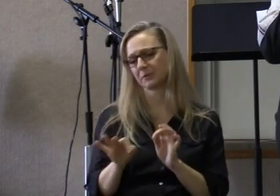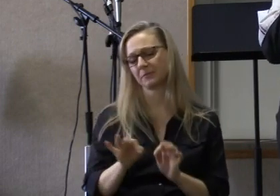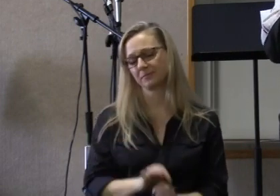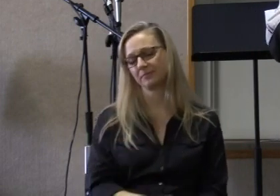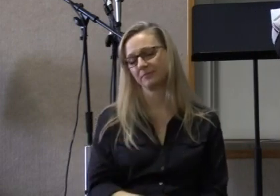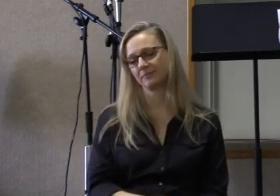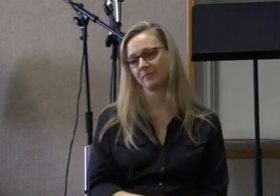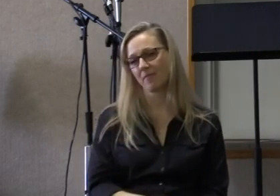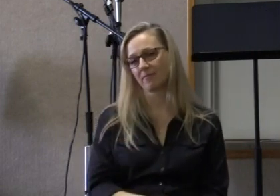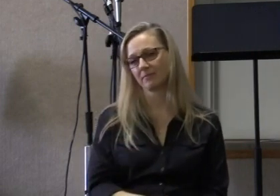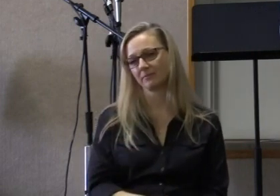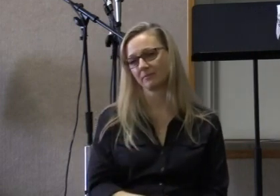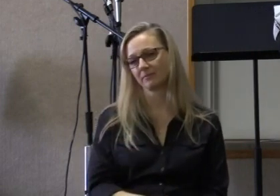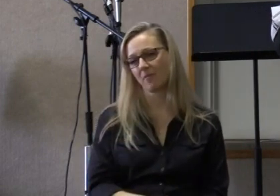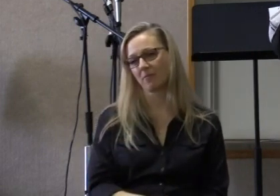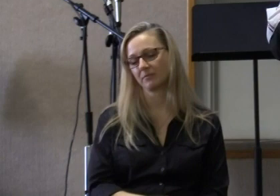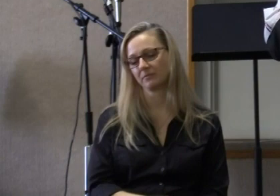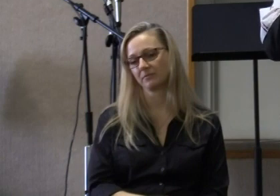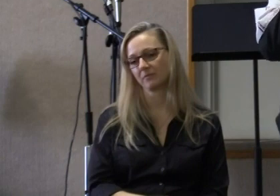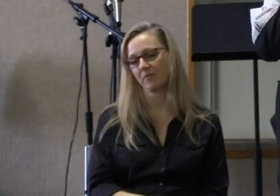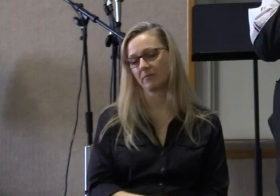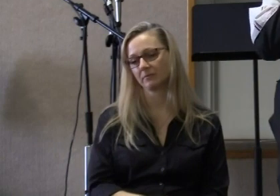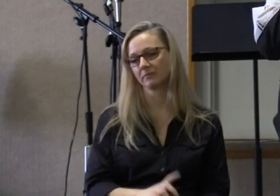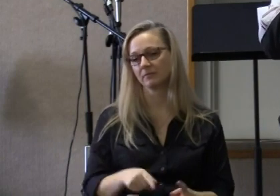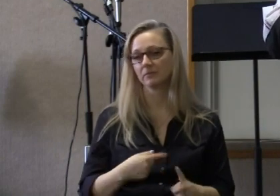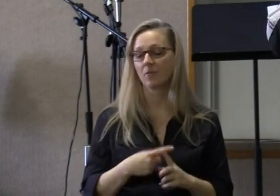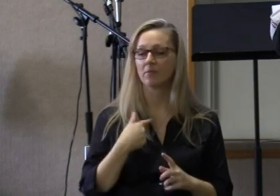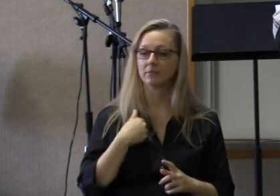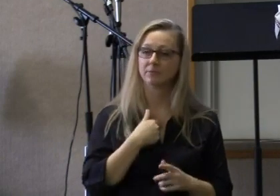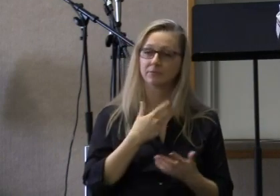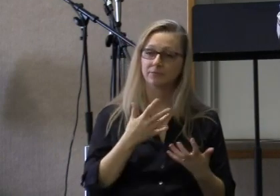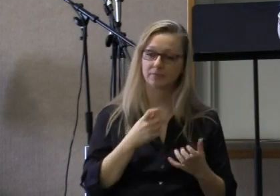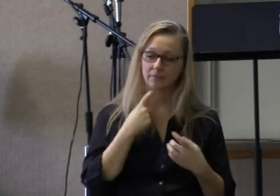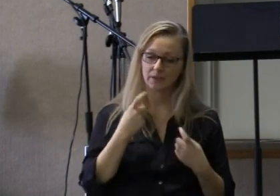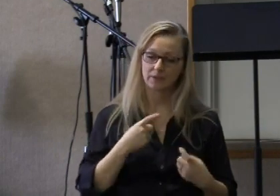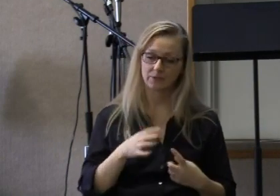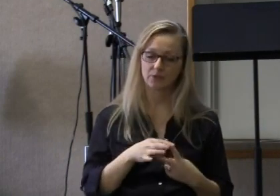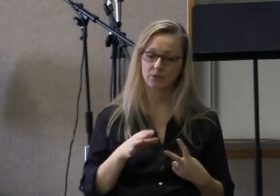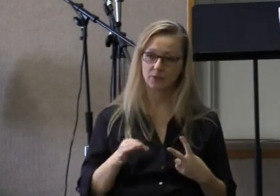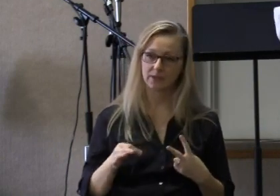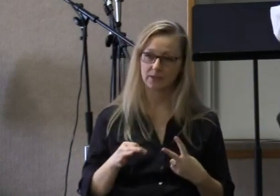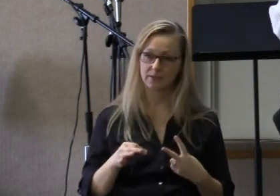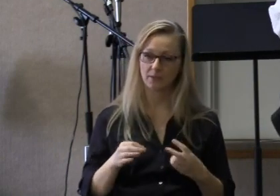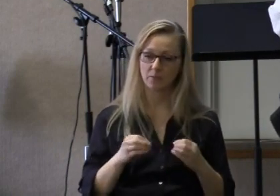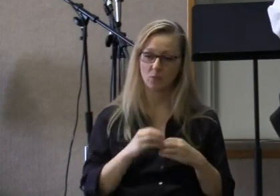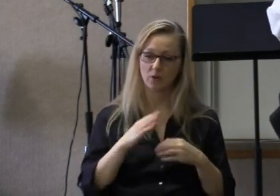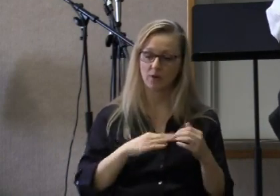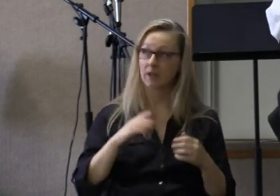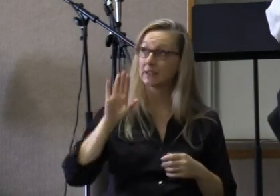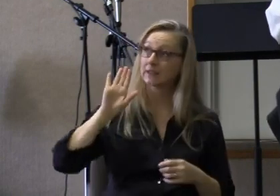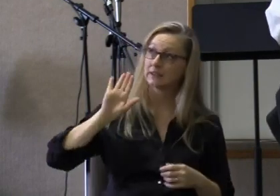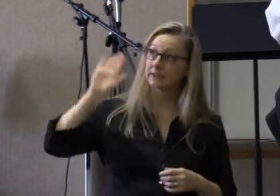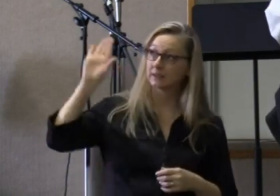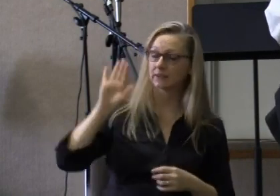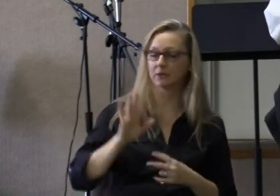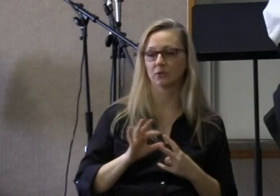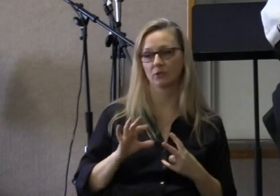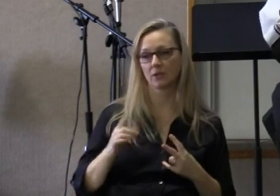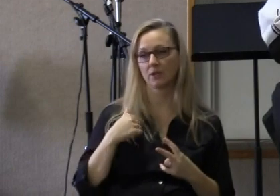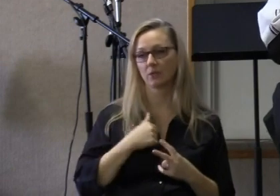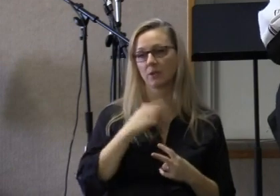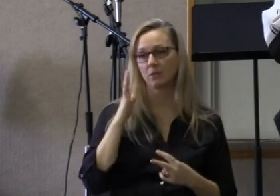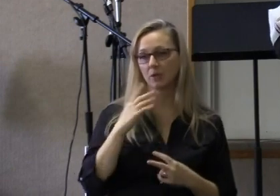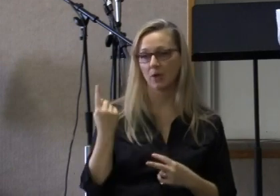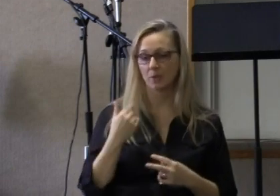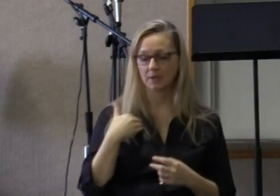it? When we want the sinful choice more than we want the godly choice, we will always have a